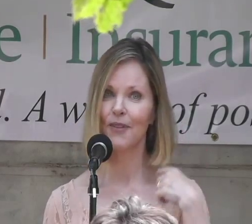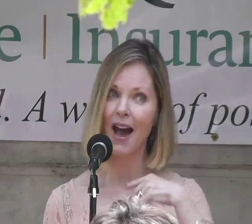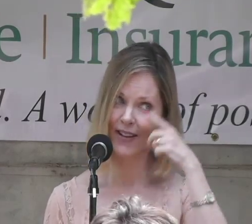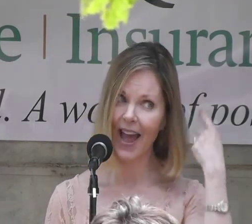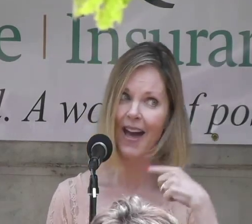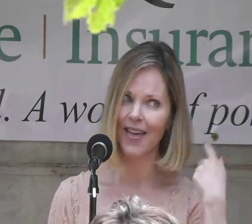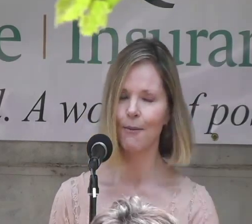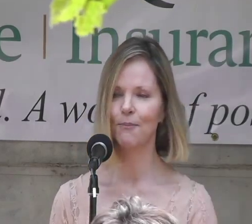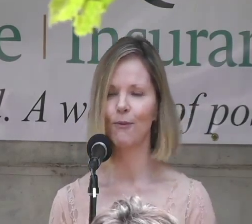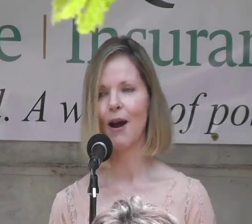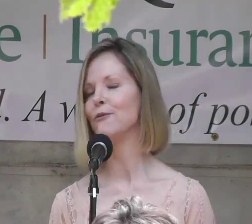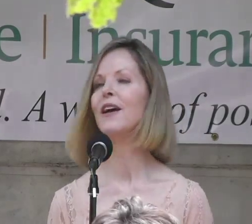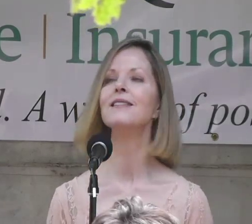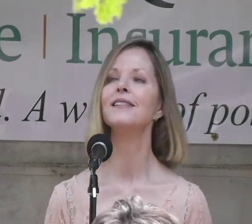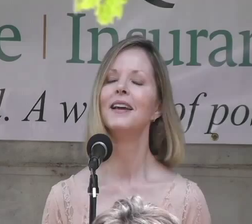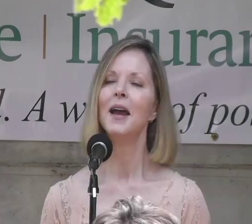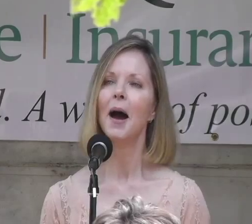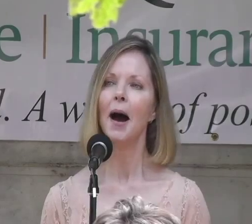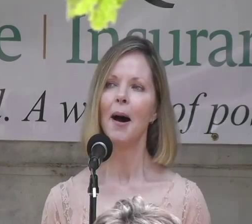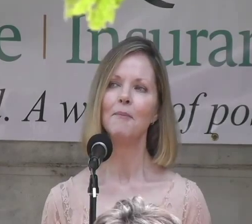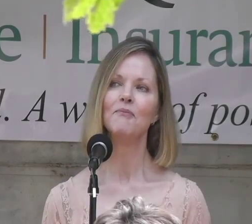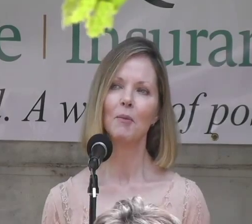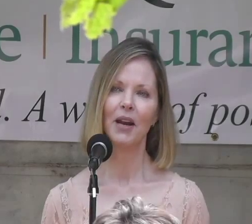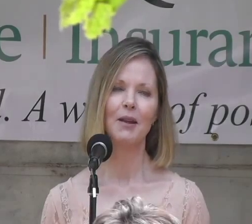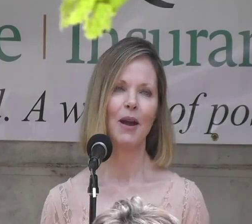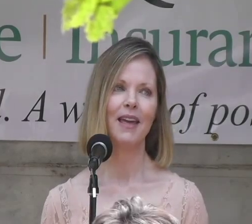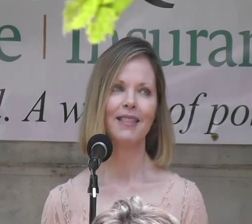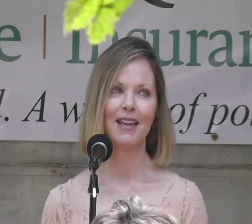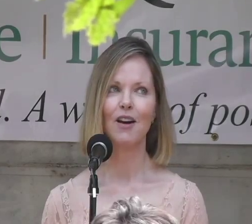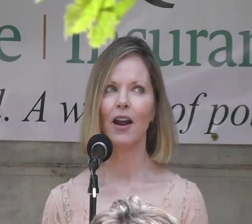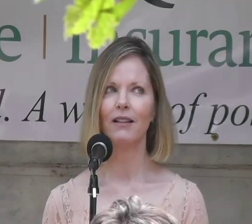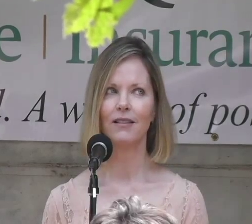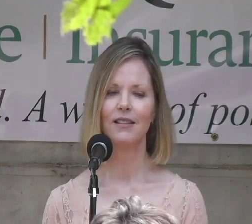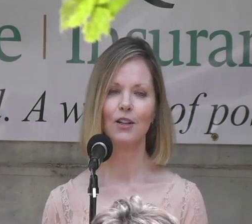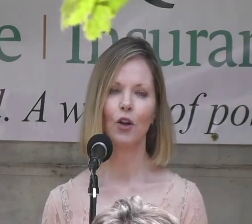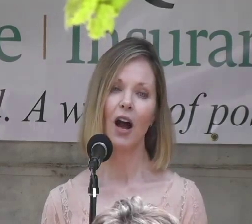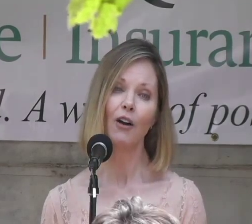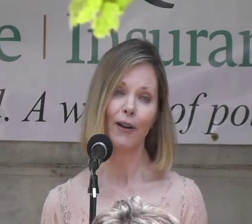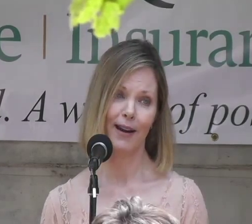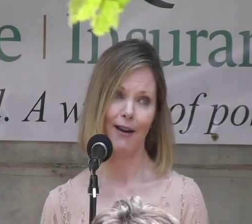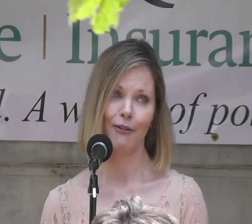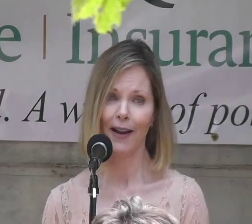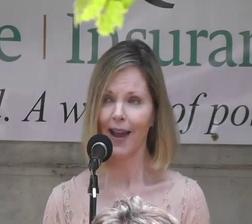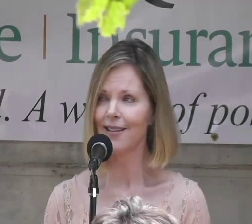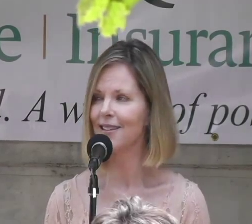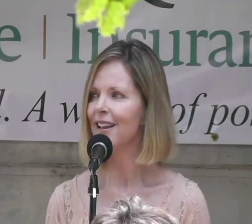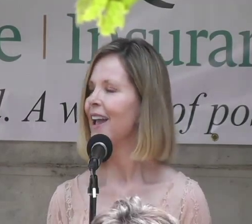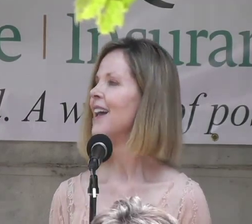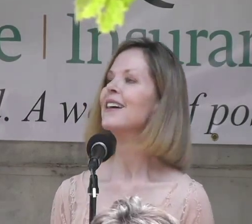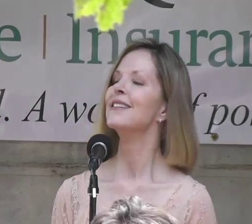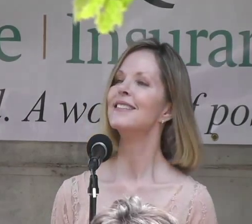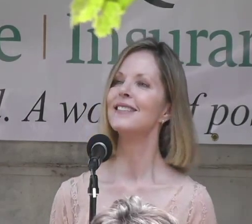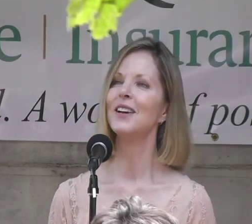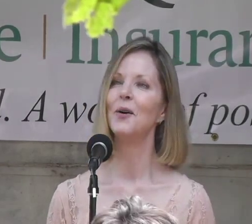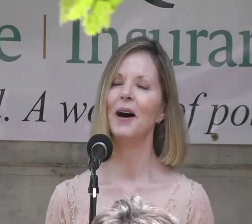because of having had that round face. But anyway, they thought I didn't look hungry enough, I guess.